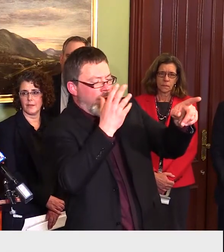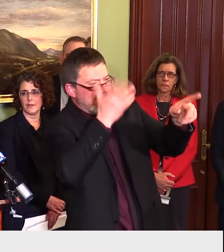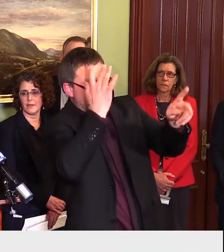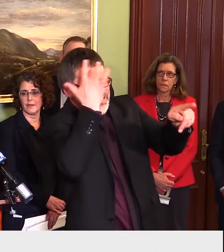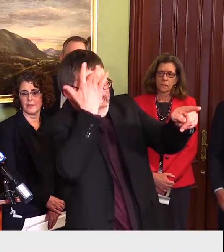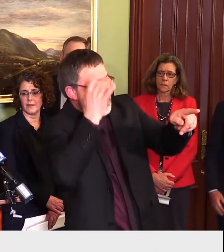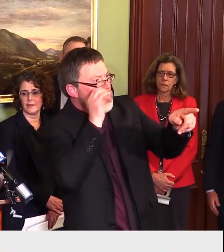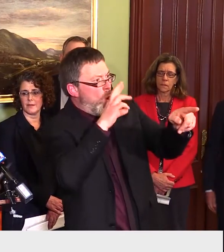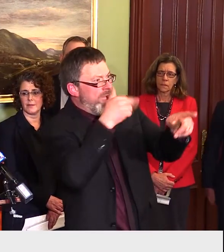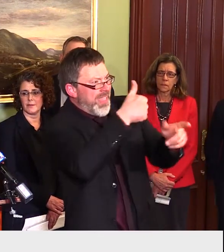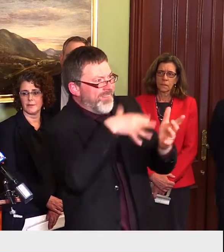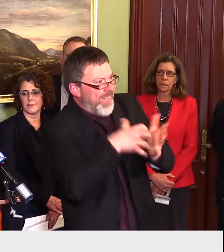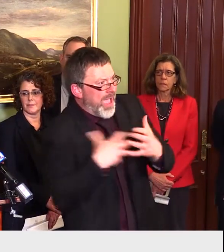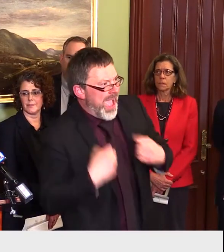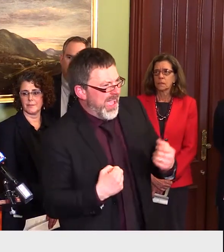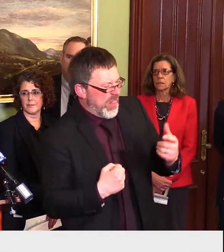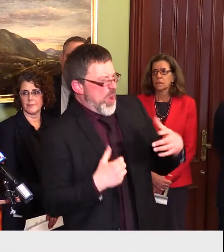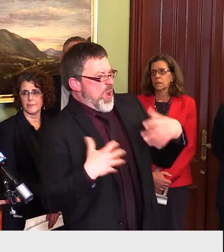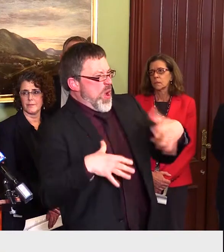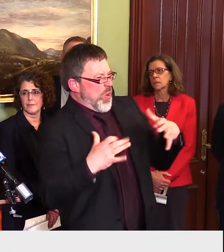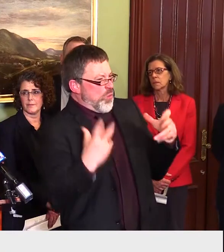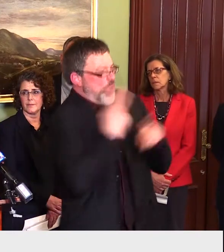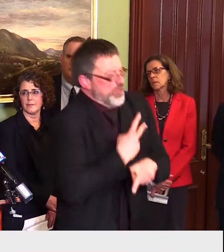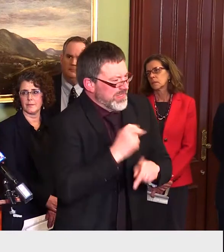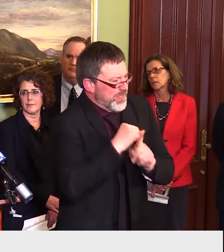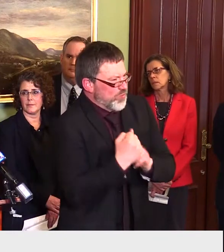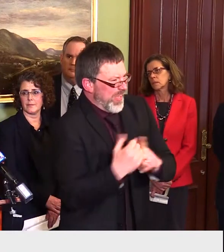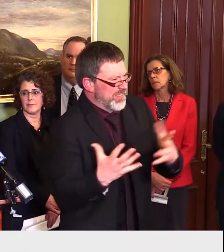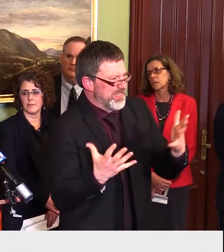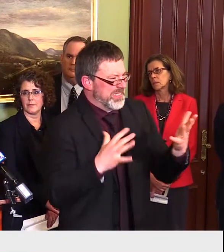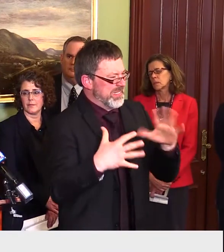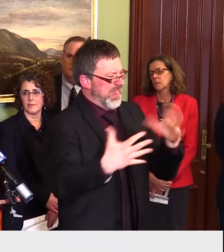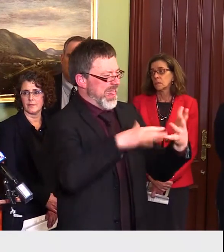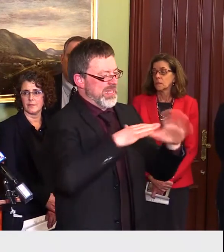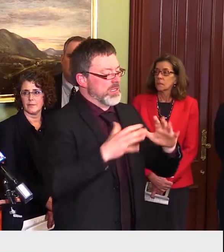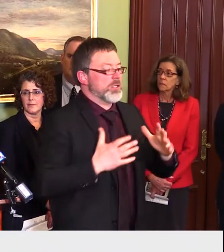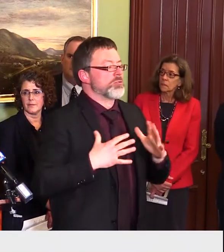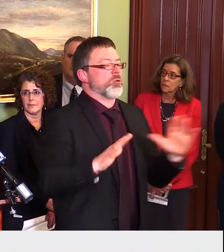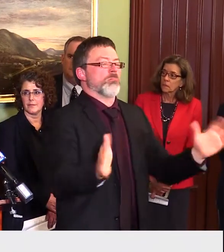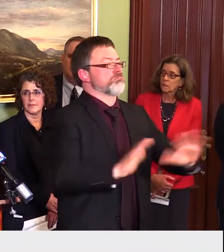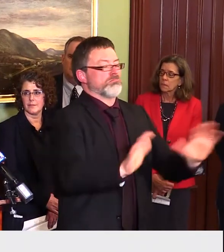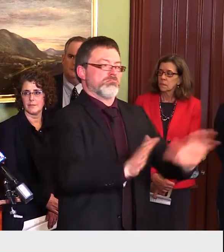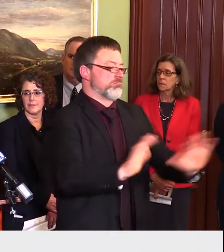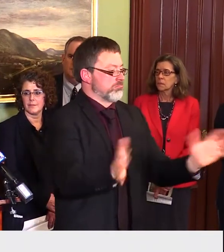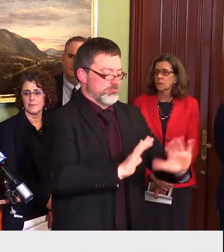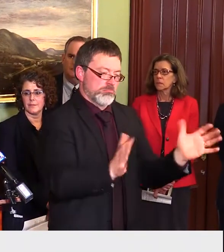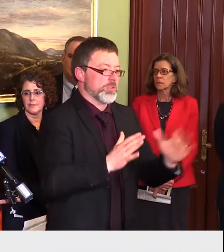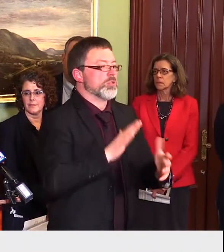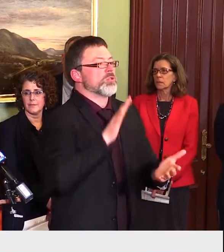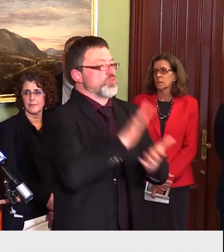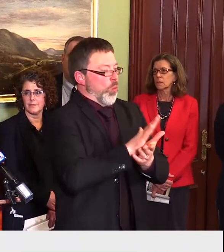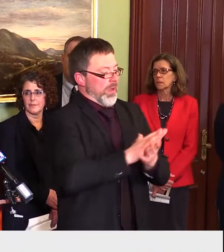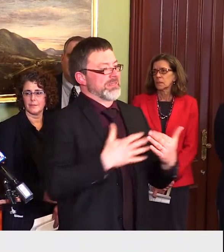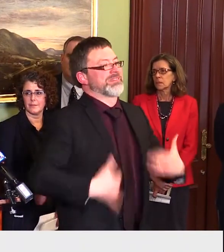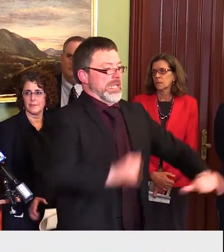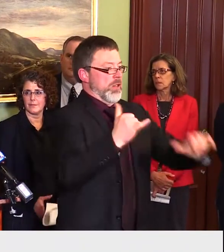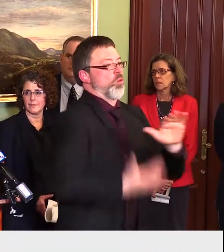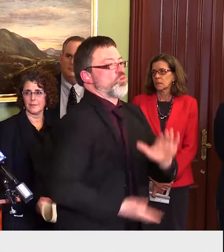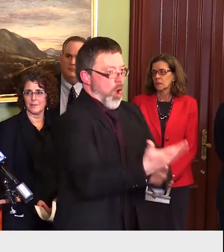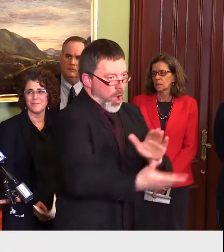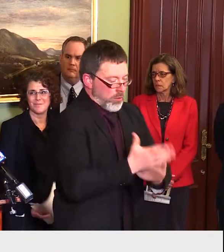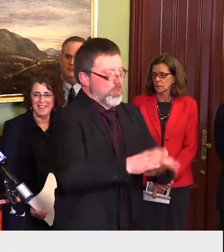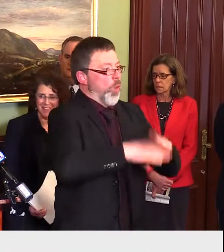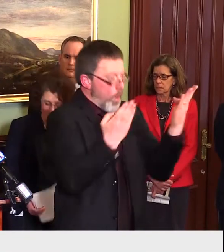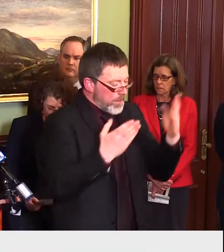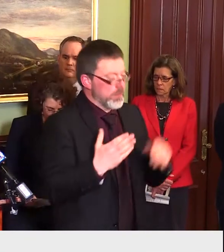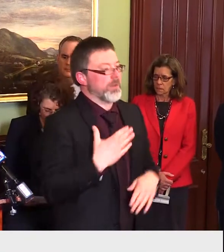Thank you all for your attention. I'd like to now introduce our Commissioner for the Department of Disability, Aging, and Independent Living, Monica